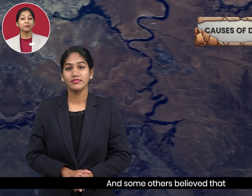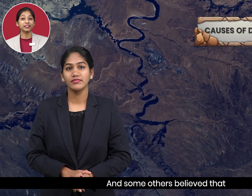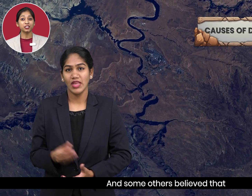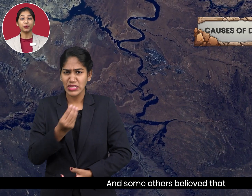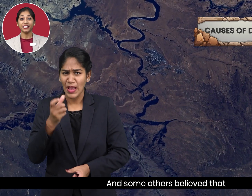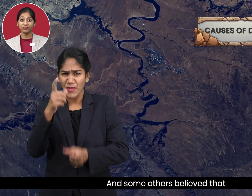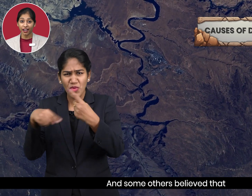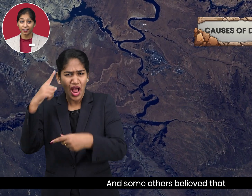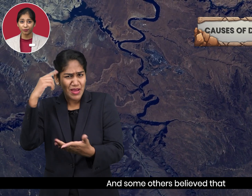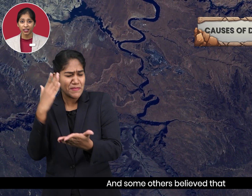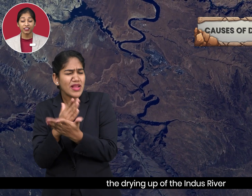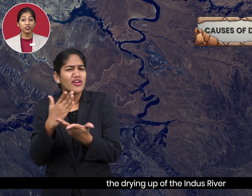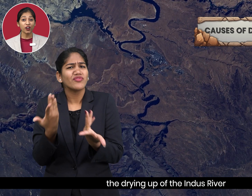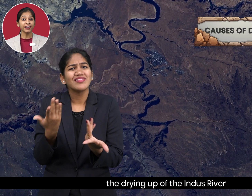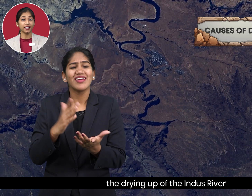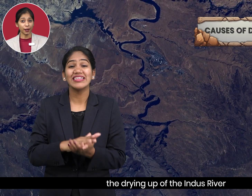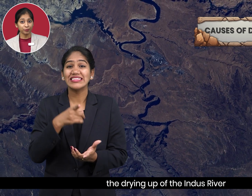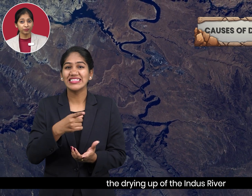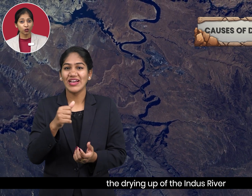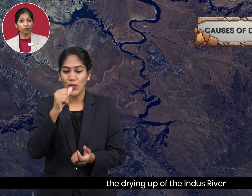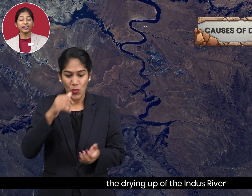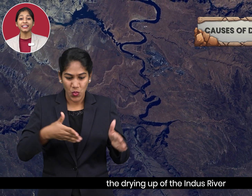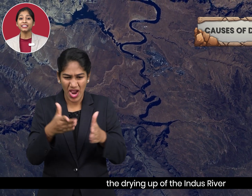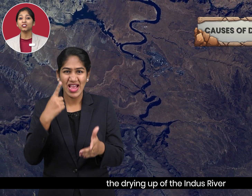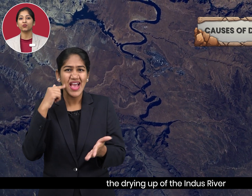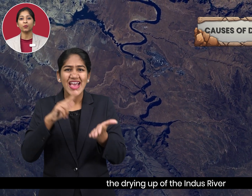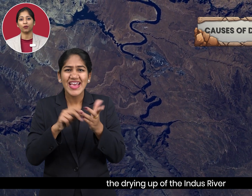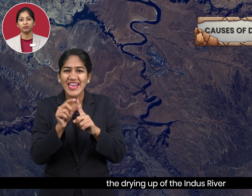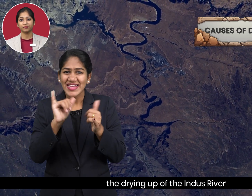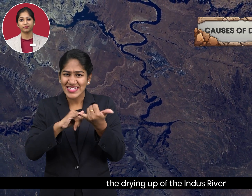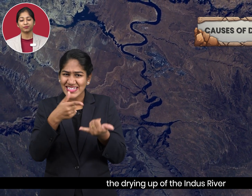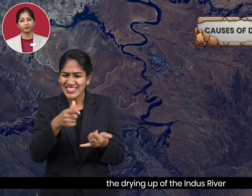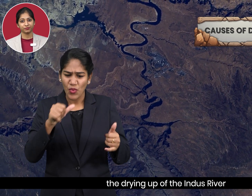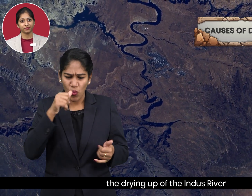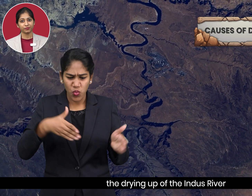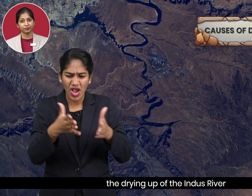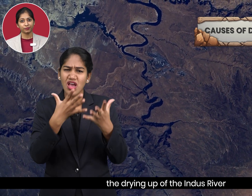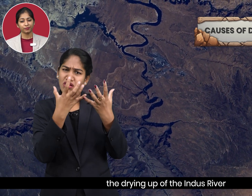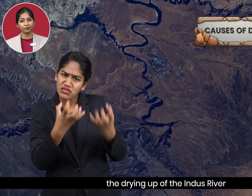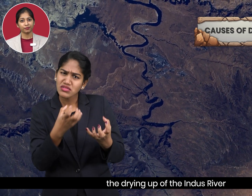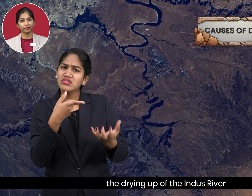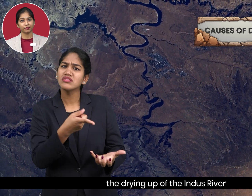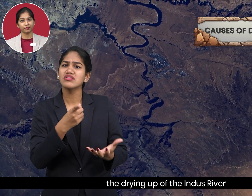And some others believe that the drying up of the Indus River